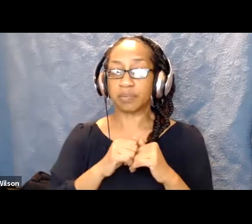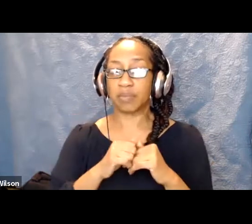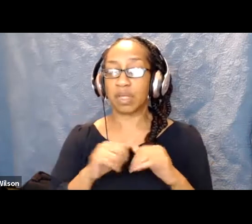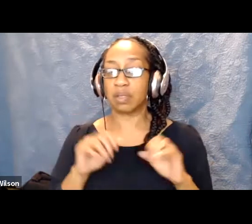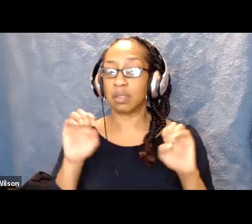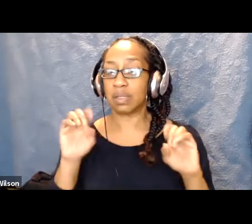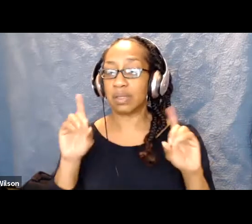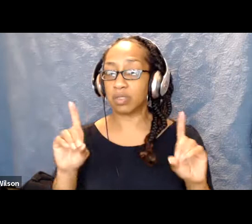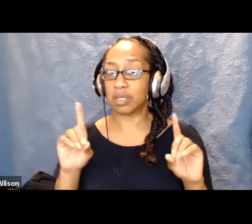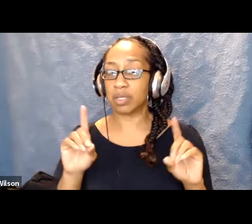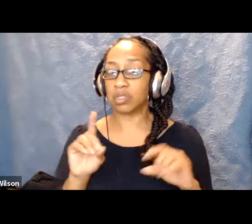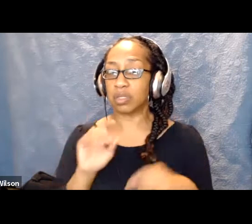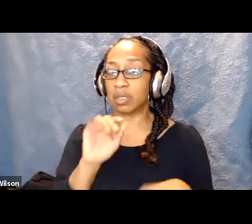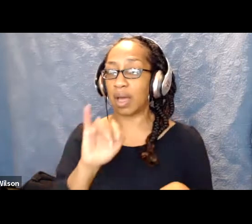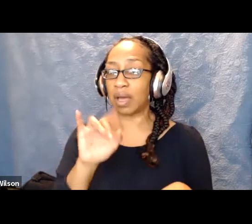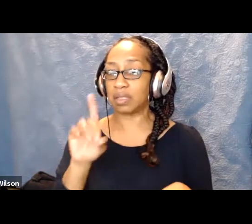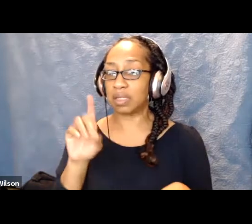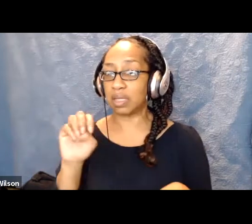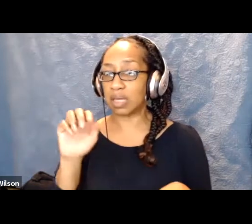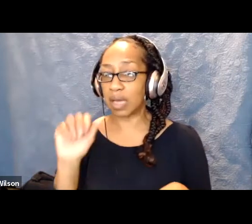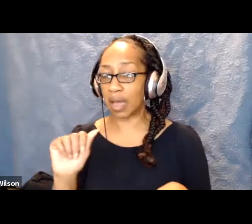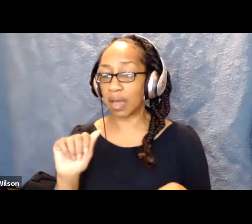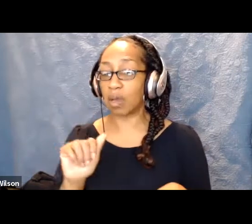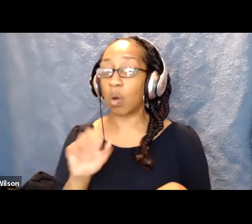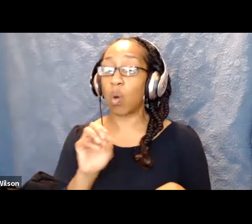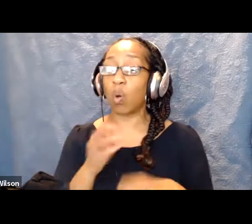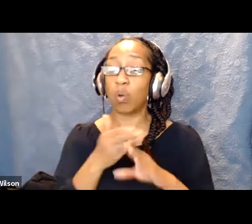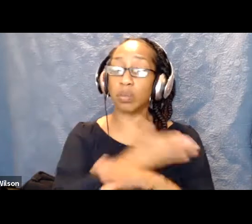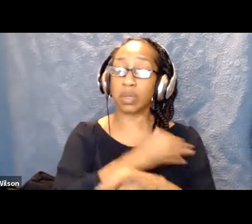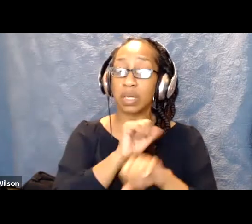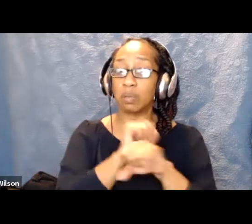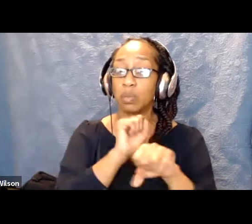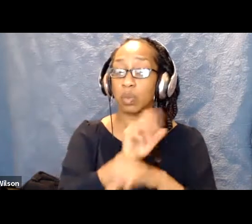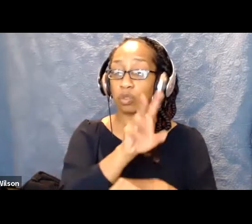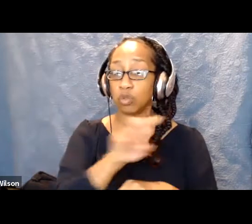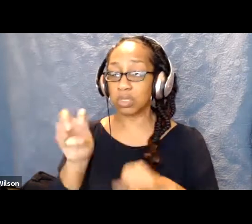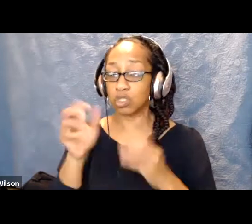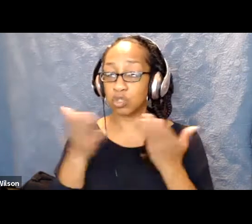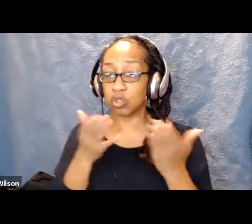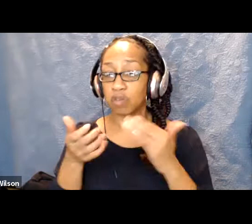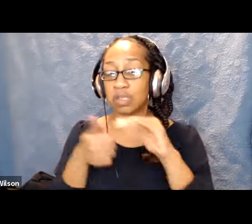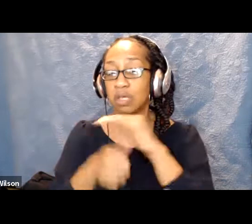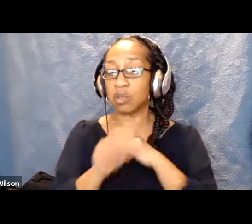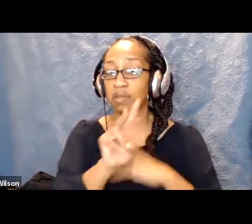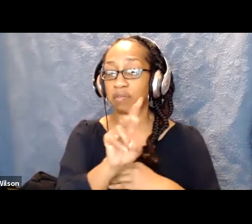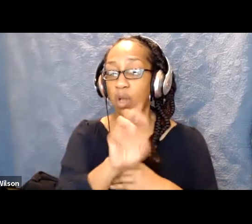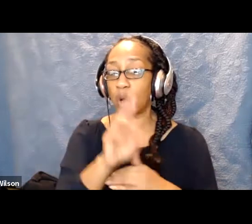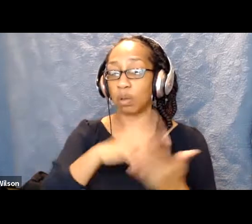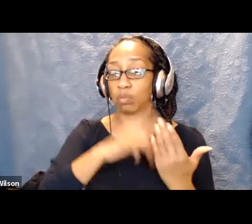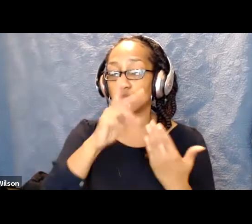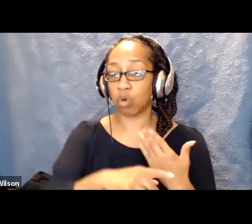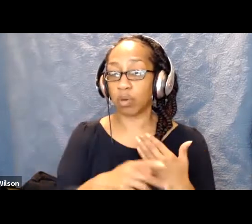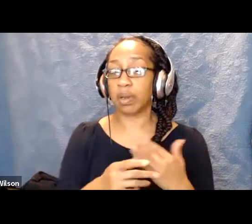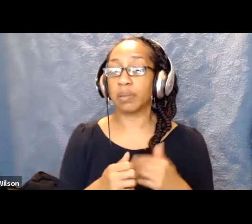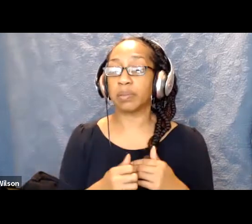Act, IDEA, or pre-employment transition services under the VR program. Again, a mention